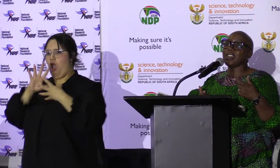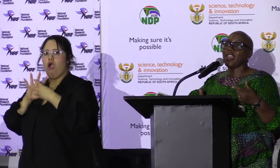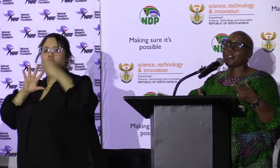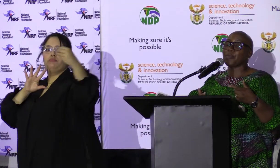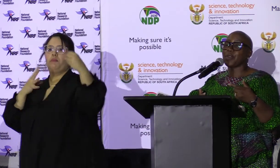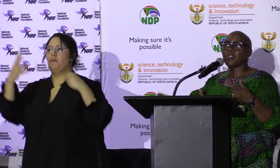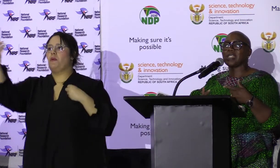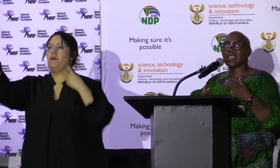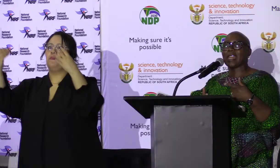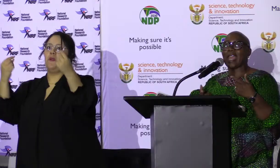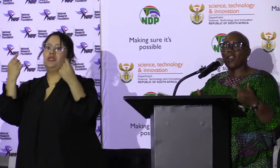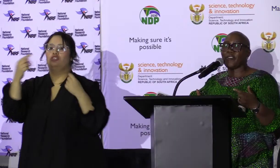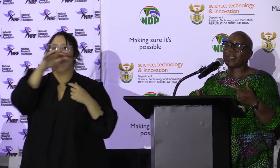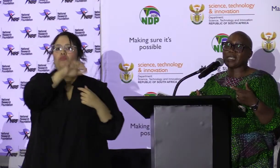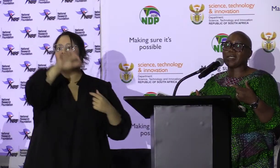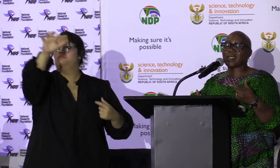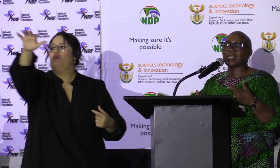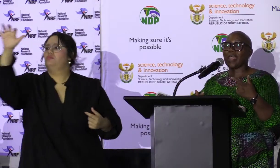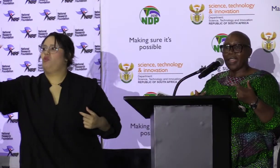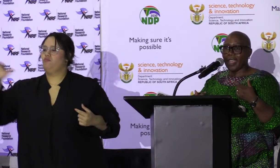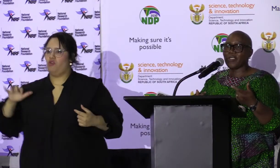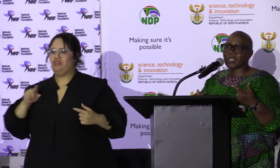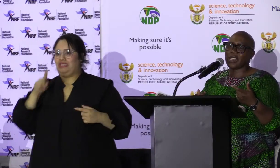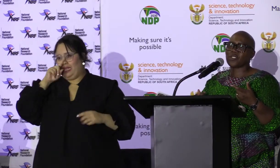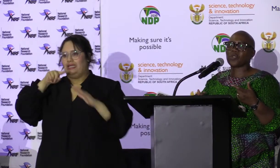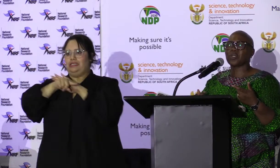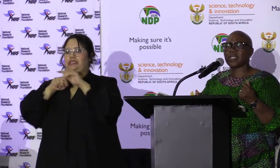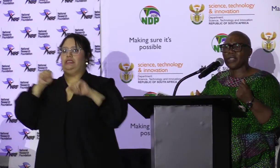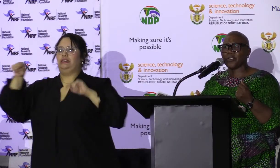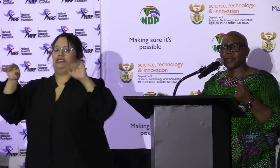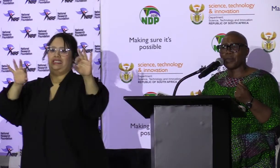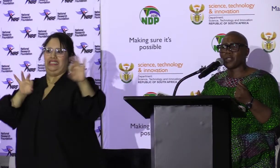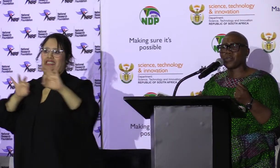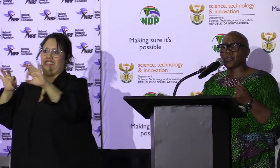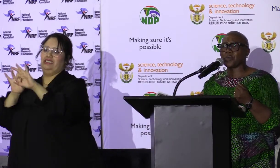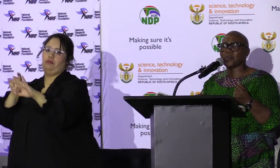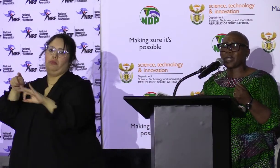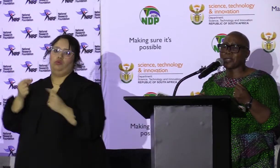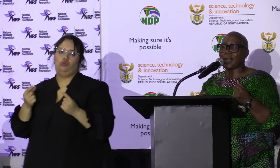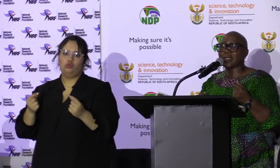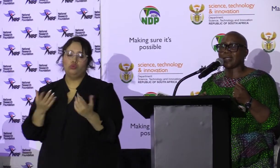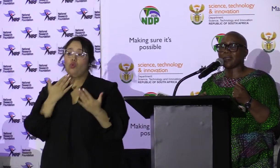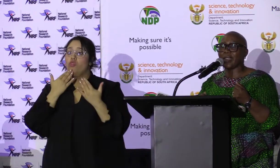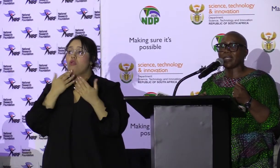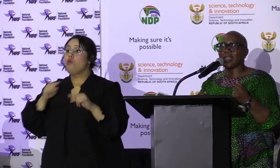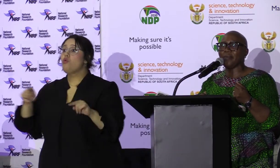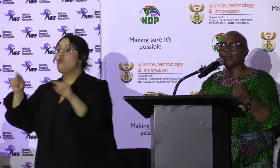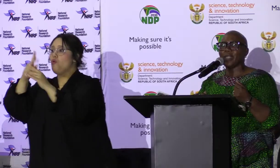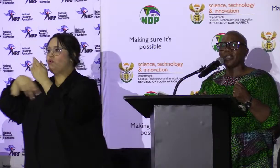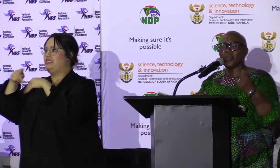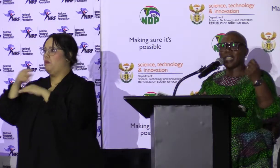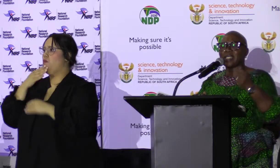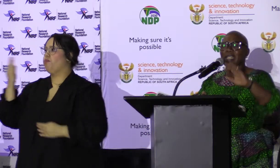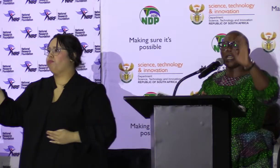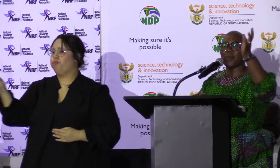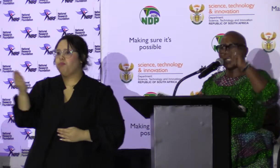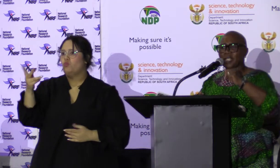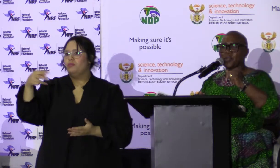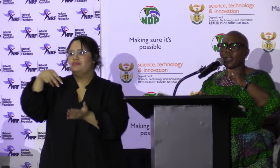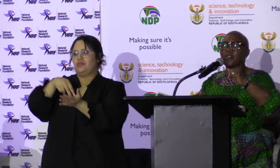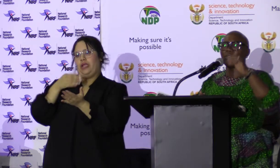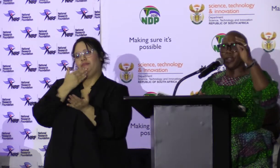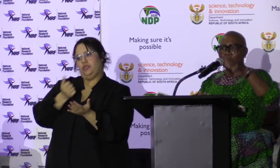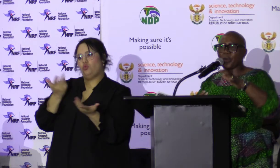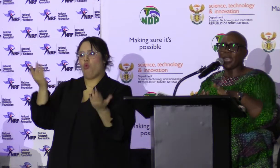see in each and every province and every district having such schools. Thank you very much to those principals that we are here. You can stand